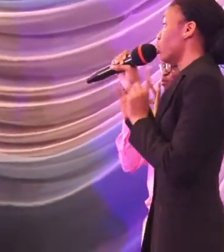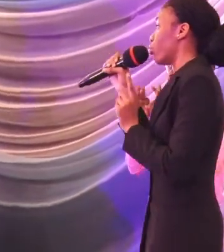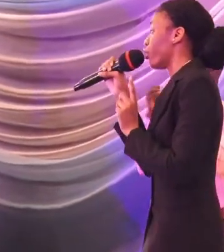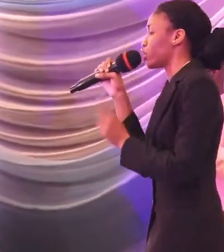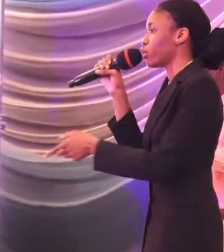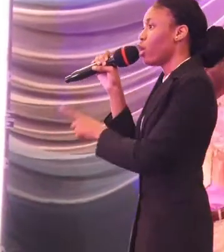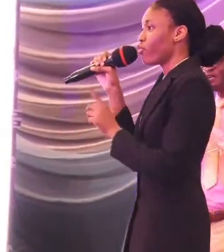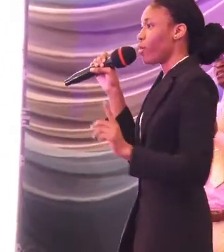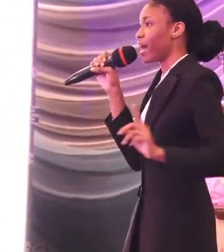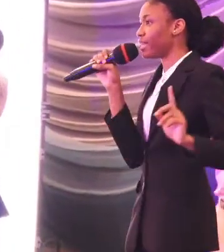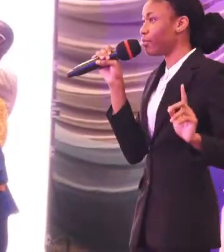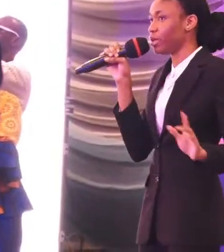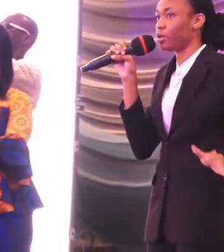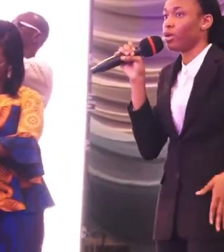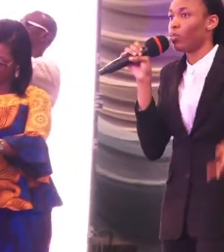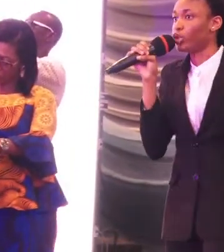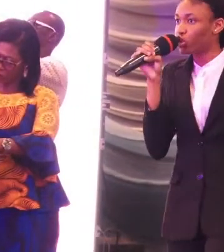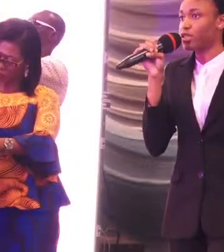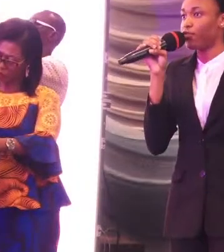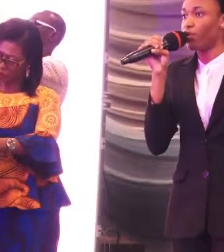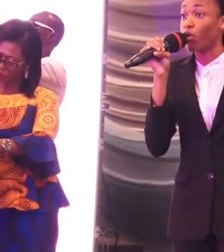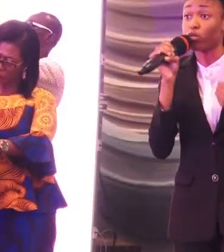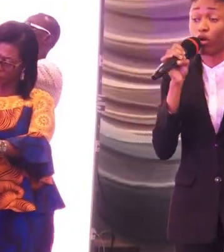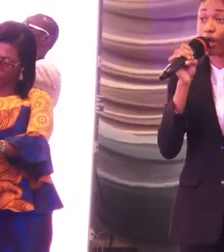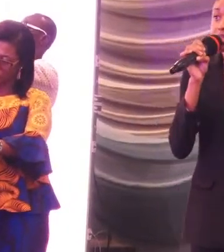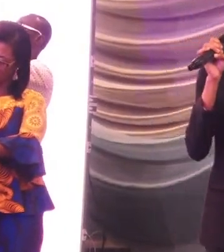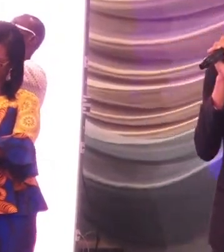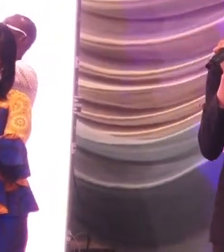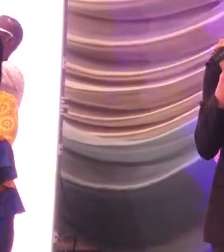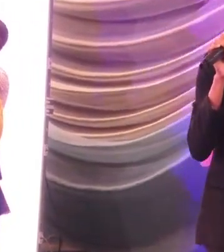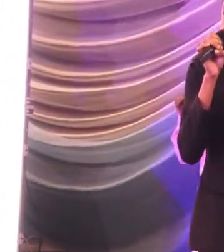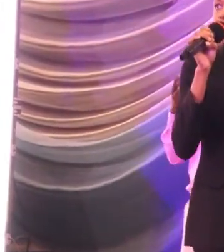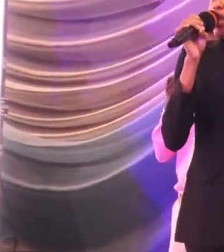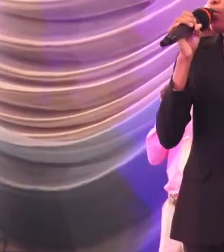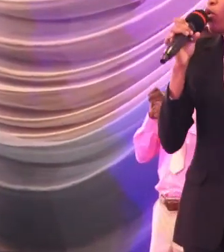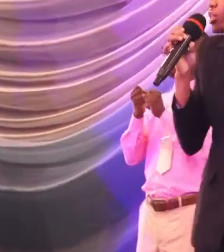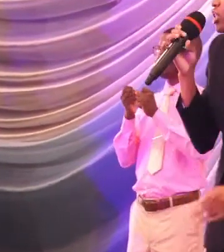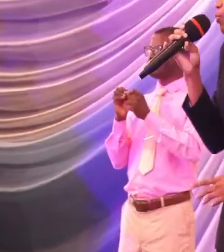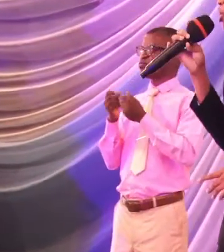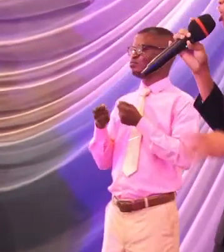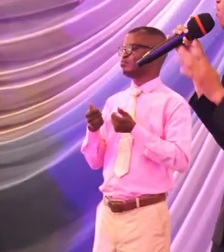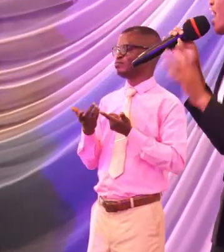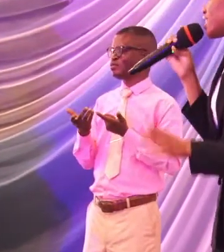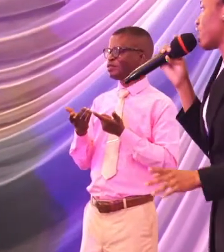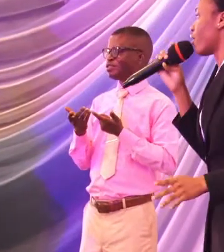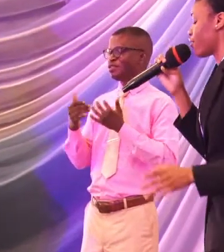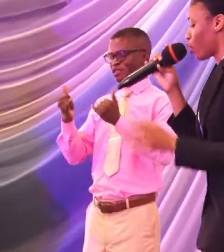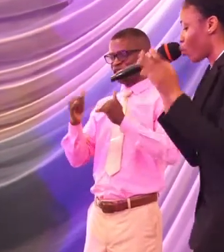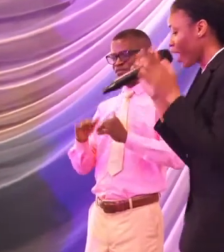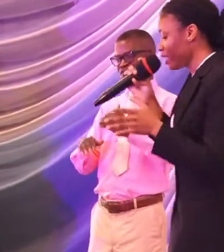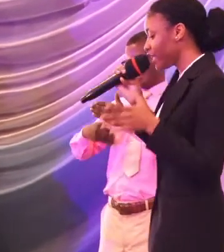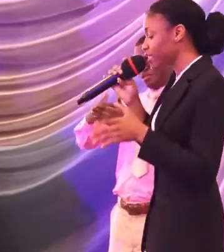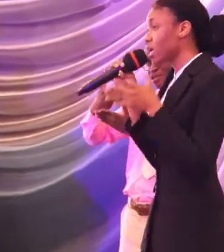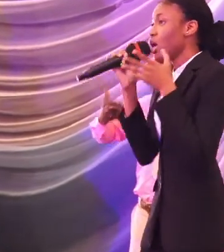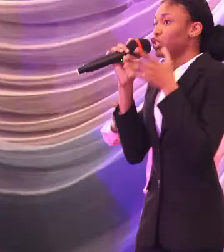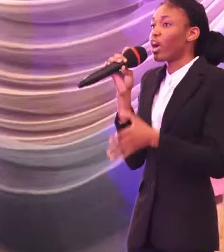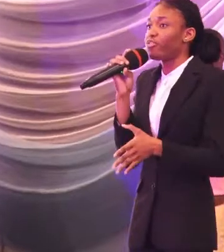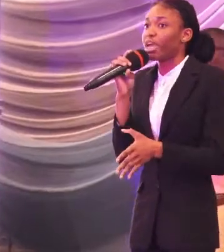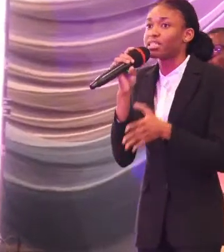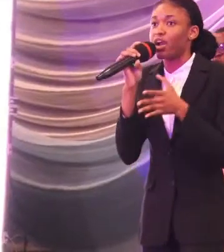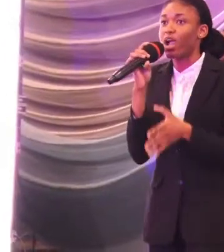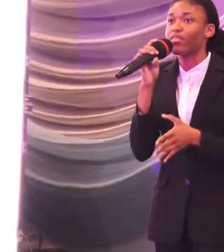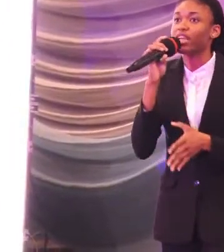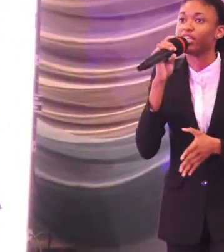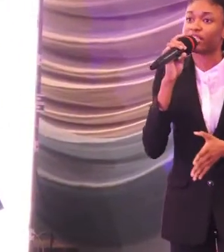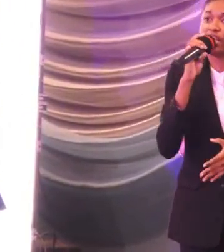concerning the operation from handler B with just a phone call or a text message. Moving to the period of at arrival, when these